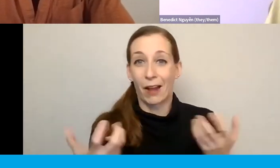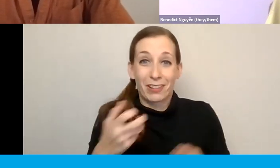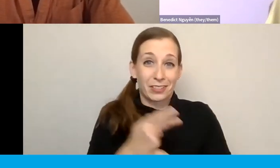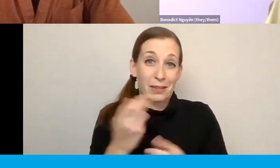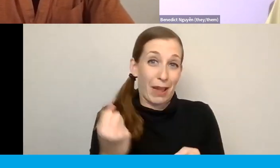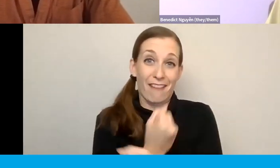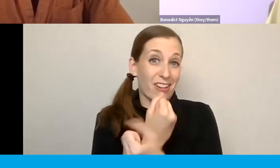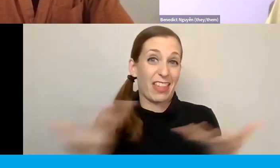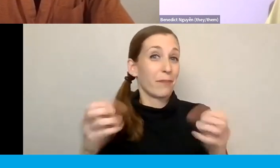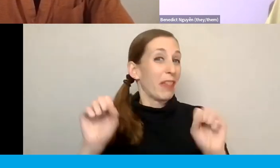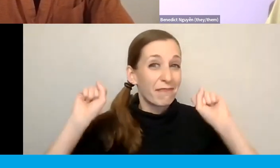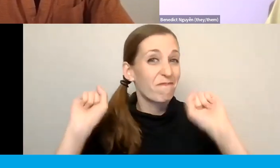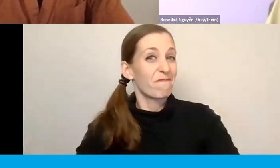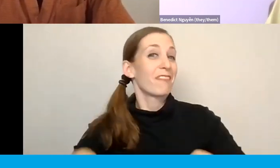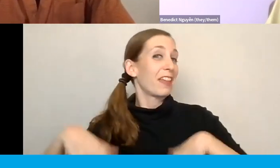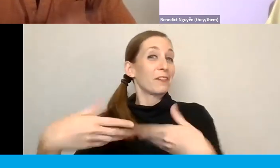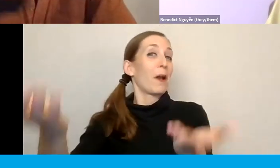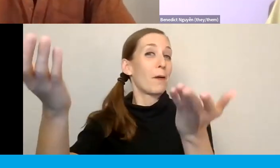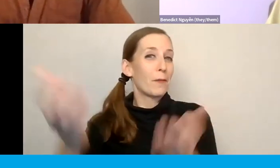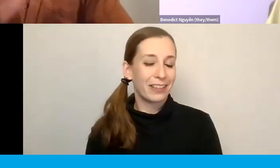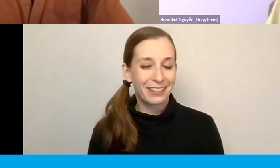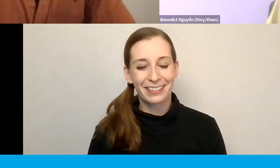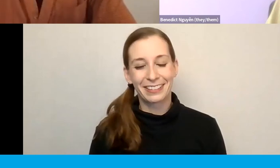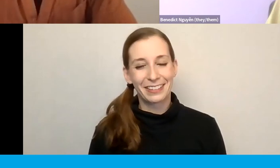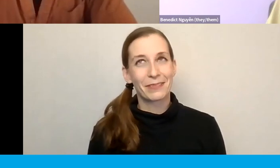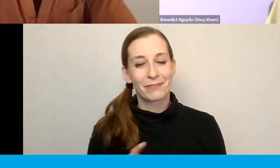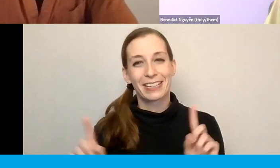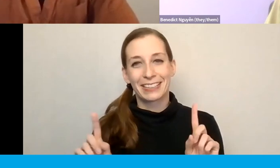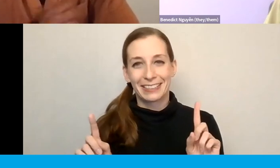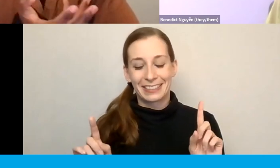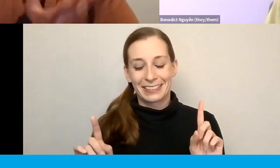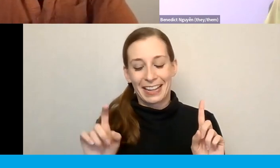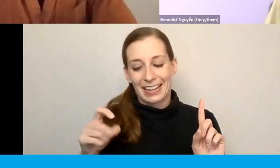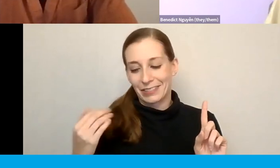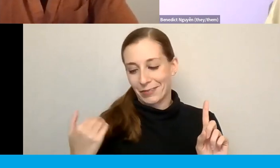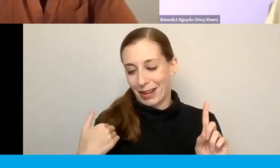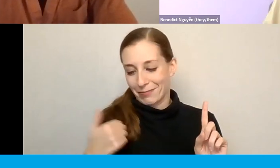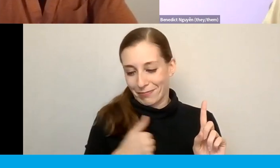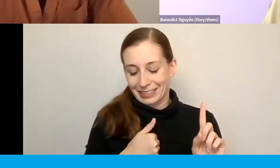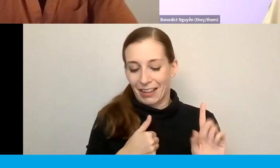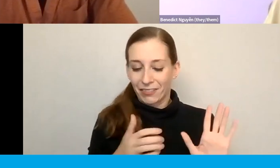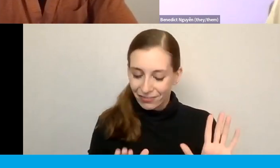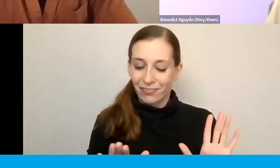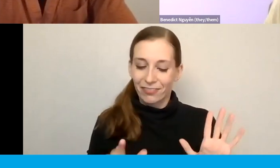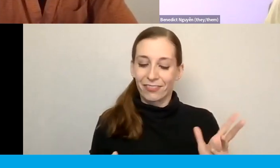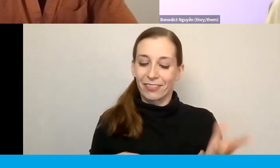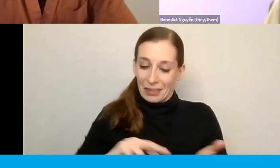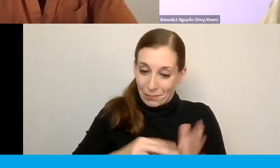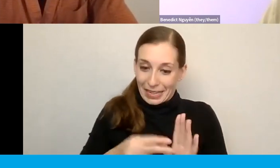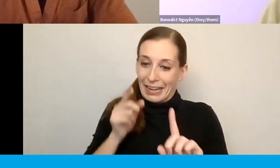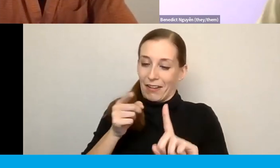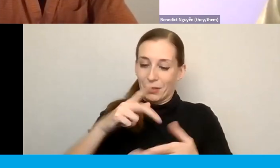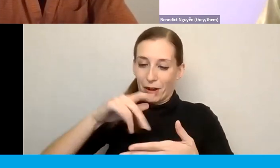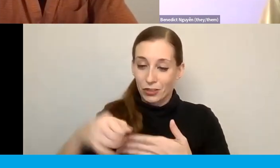I had to like keep reminding myself that this project is about something else as well. Where's the director's